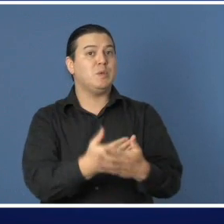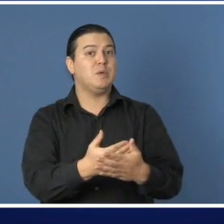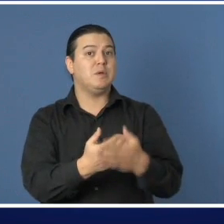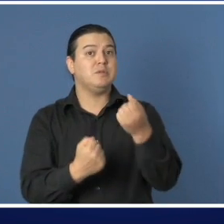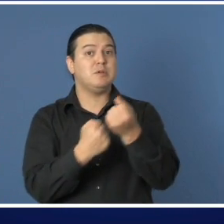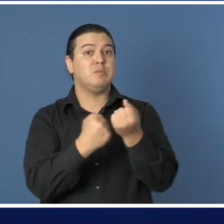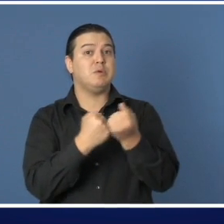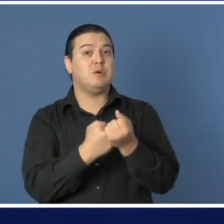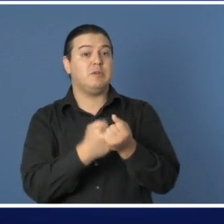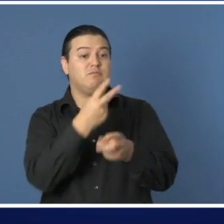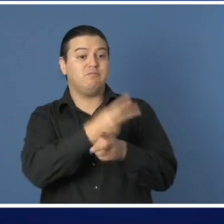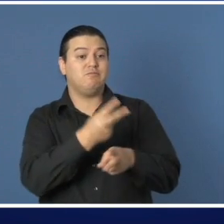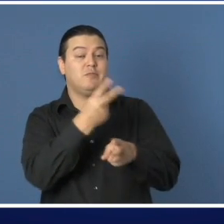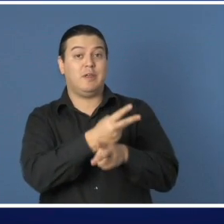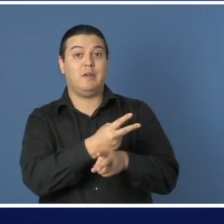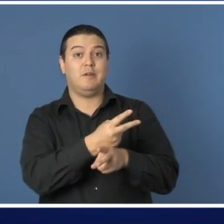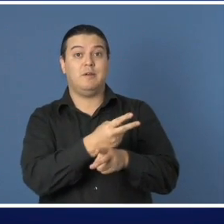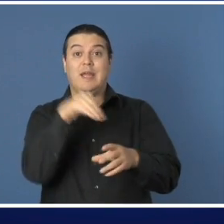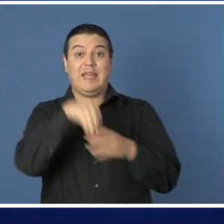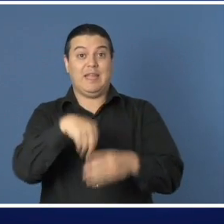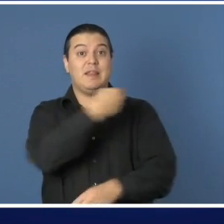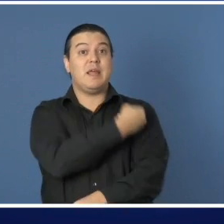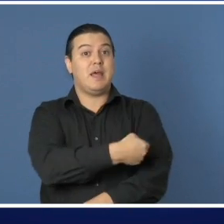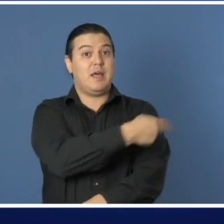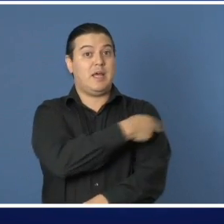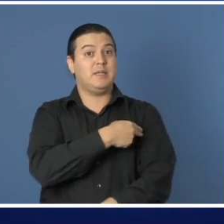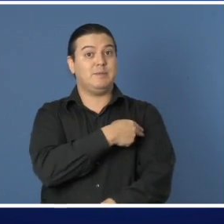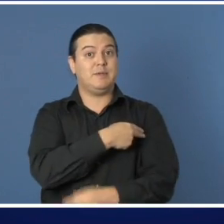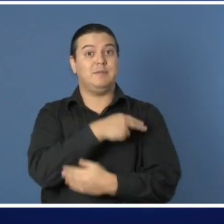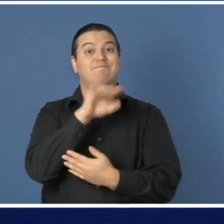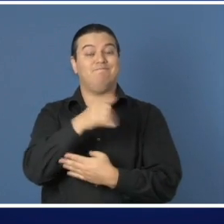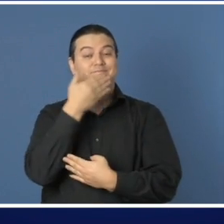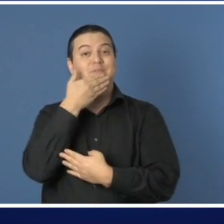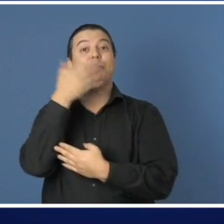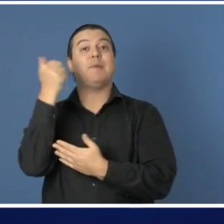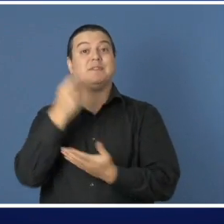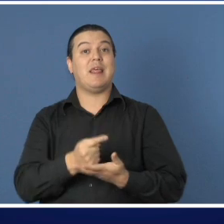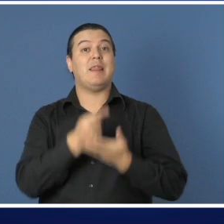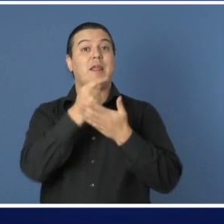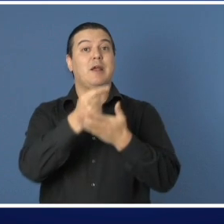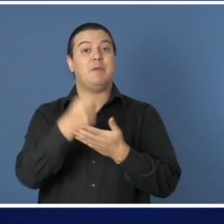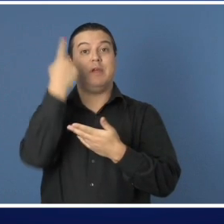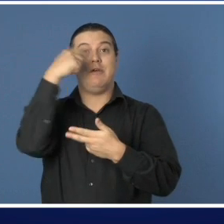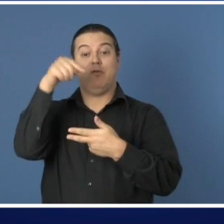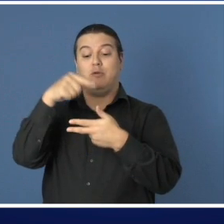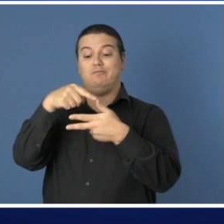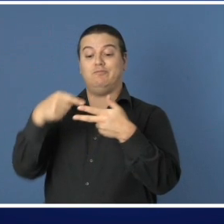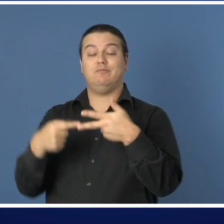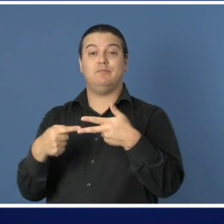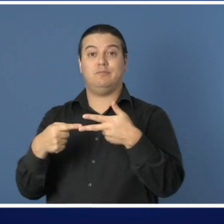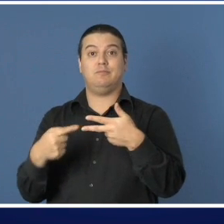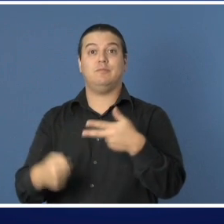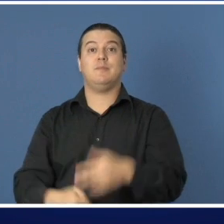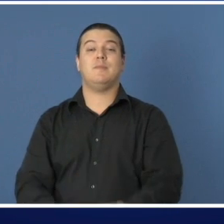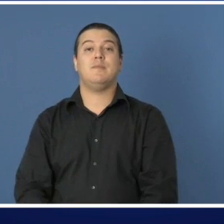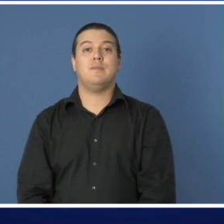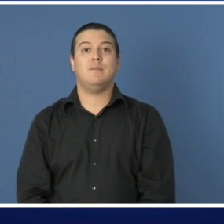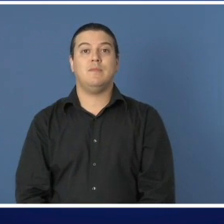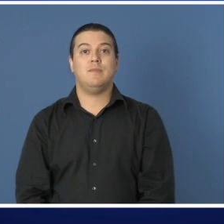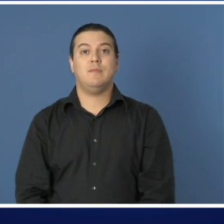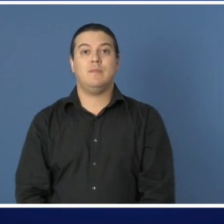Good, supportive care in a hospital is the mainstay of therapy for all forms of